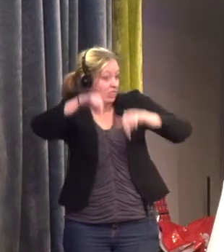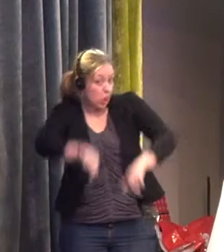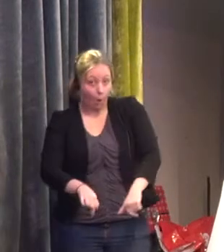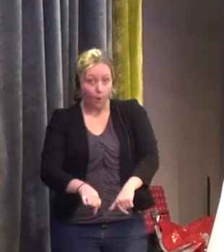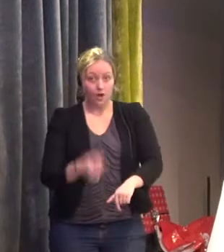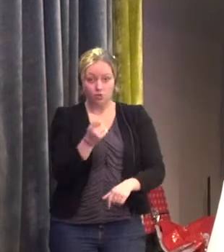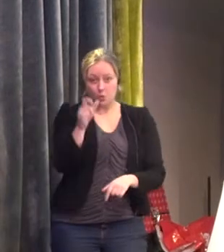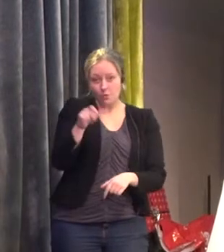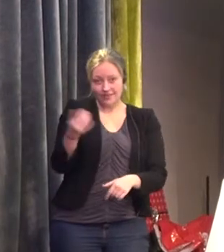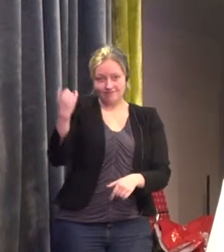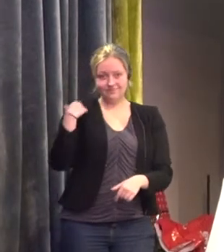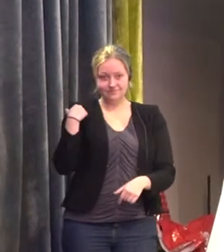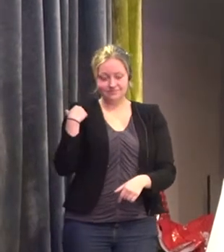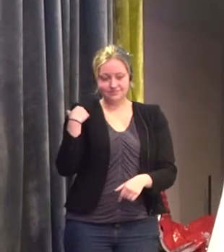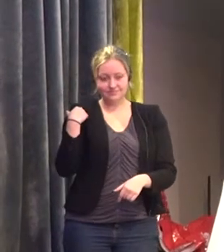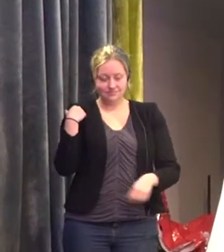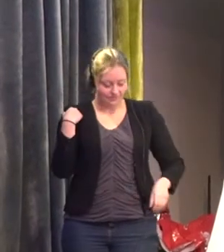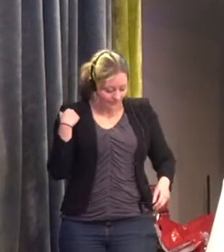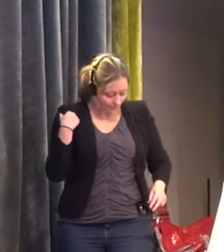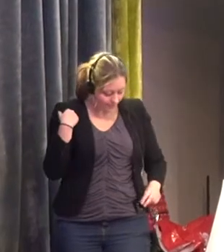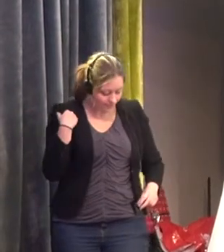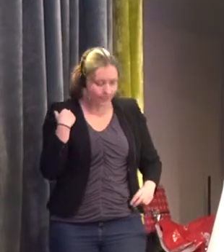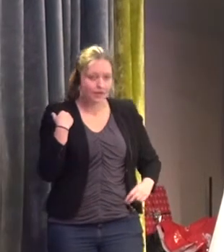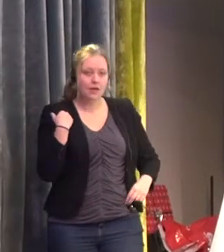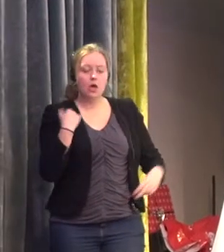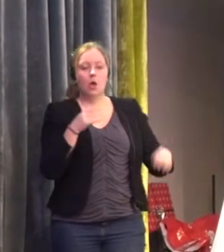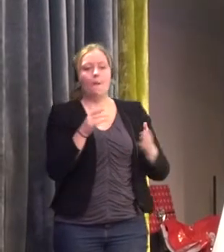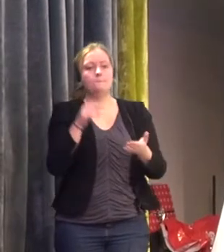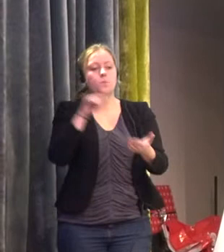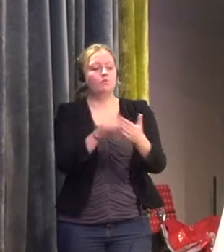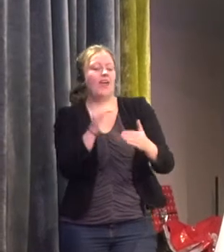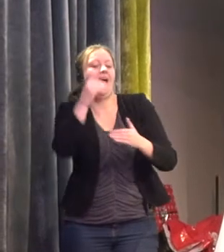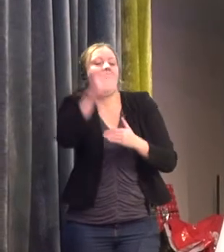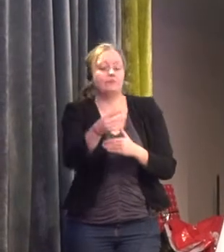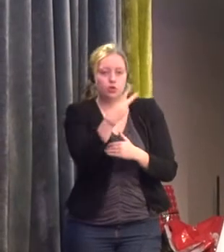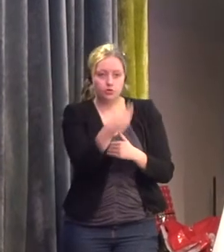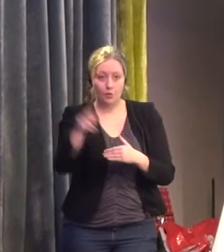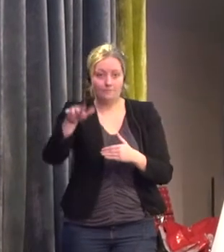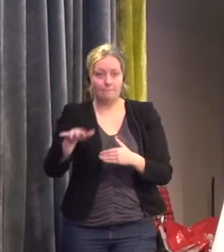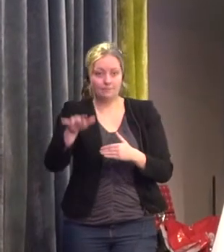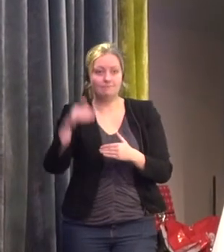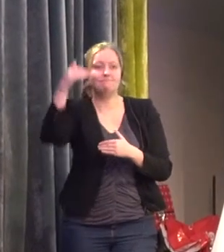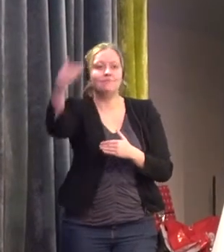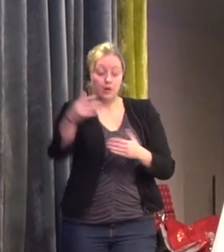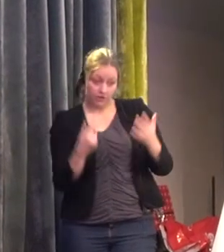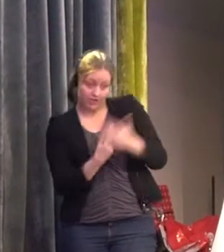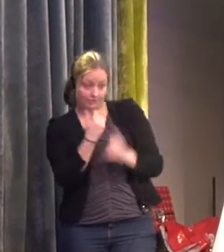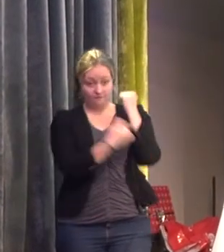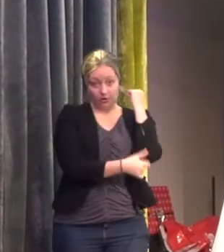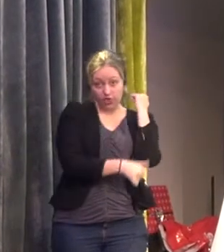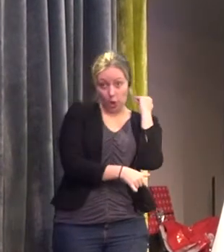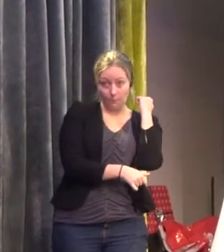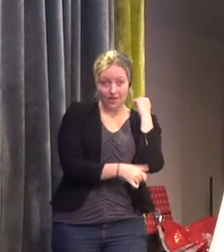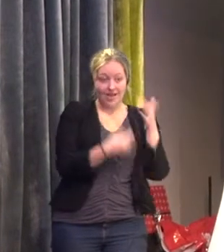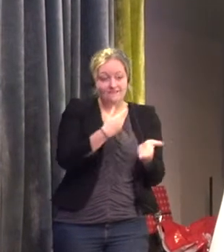were talking about post-2015 and what will happen with Millennium Development Goals and poverty eradication. We have General